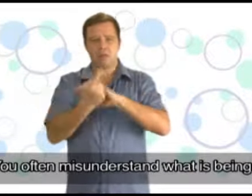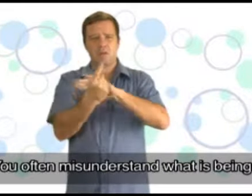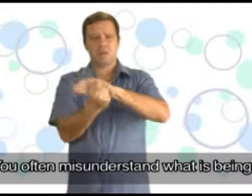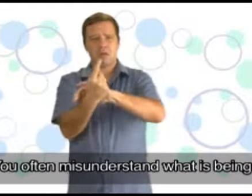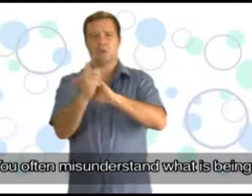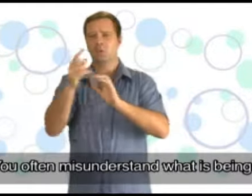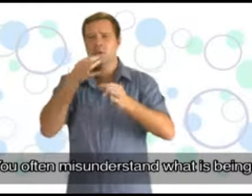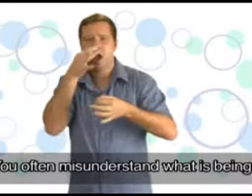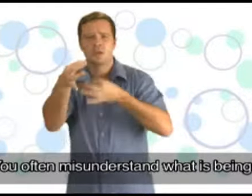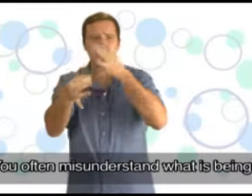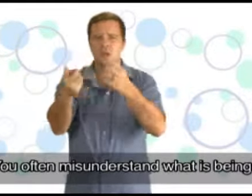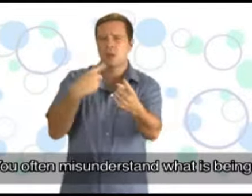said.